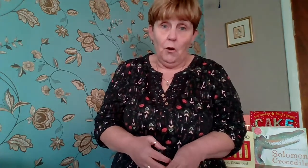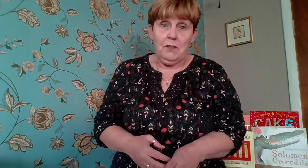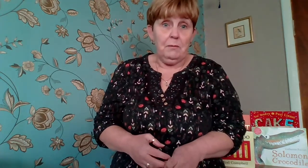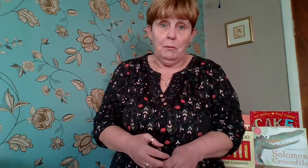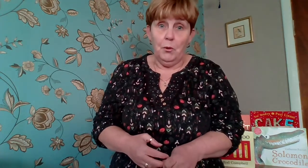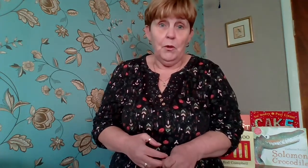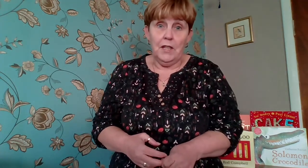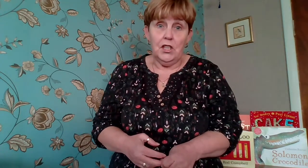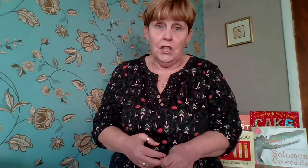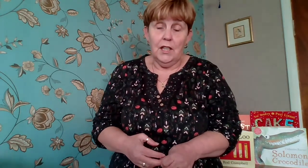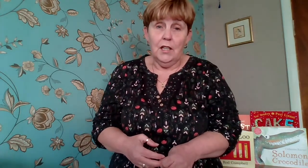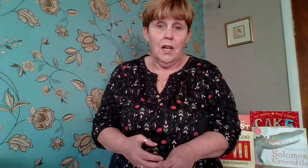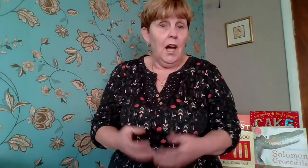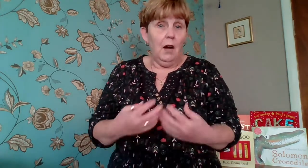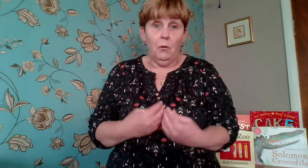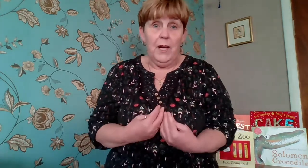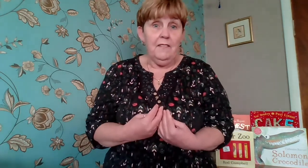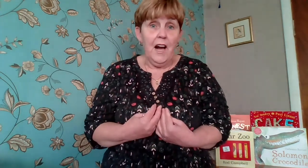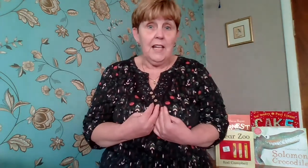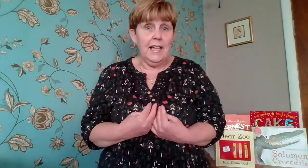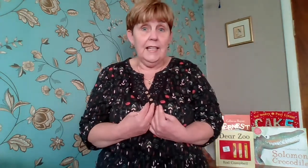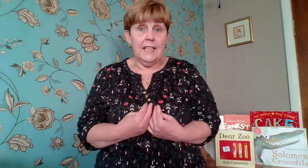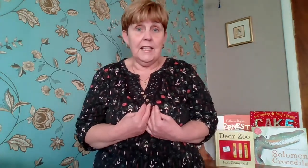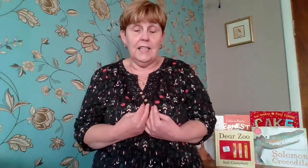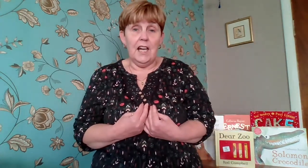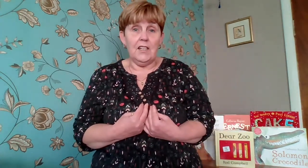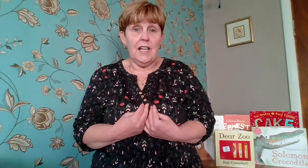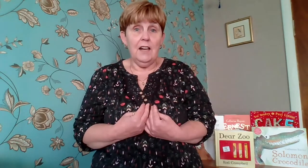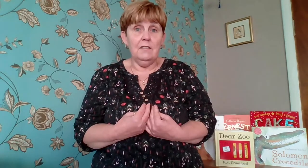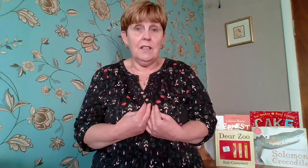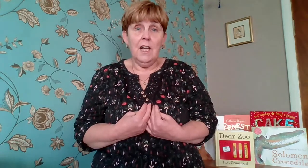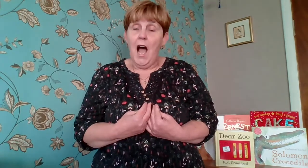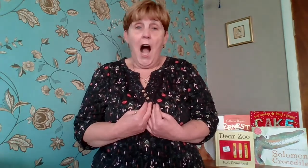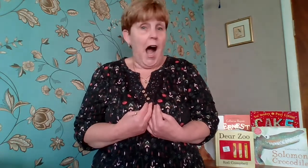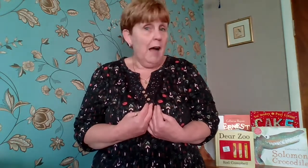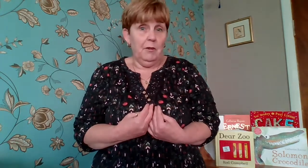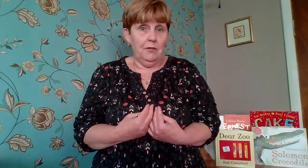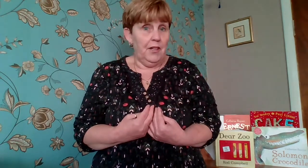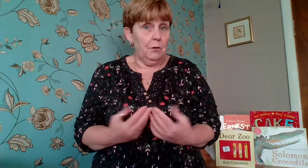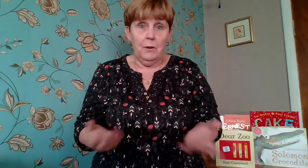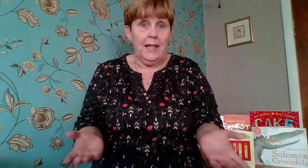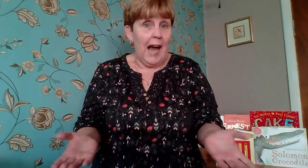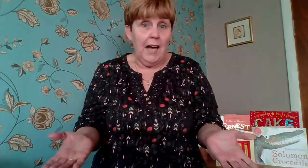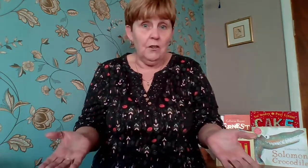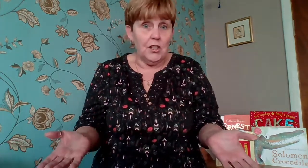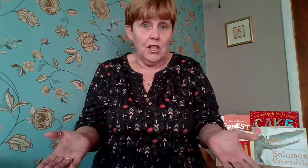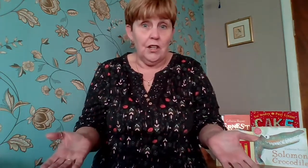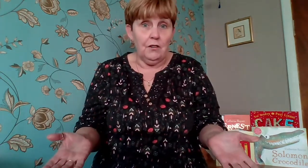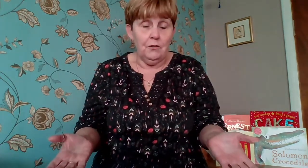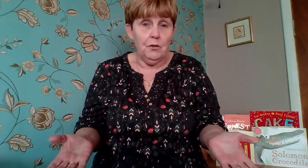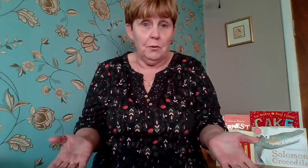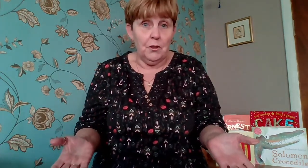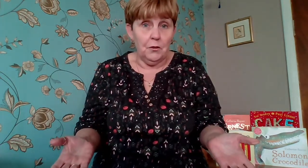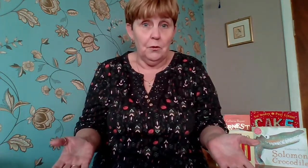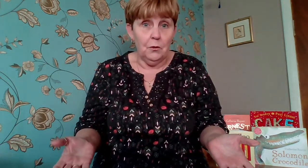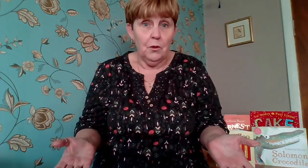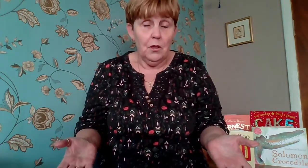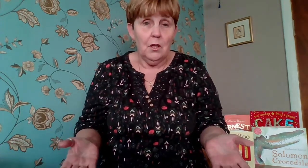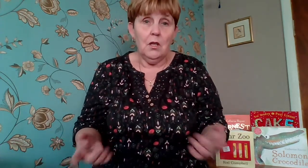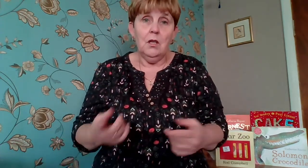have been poor this year and we have hardly anything to eat ourselves. I'm afraid we cannot share our food with you.